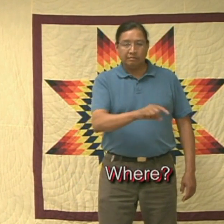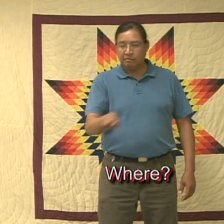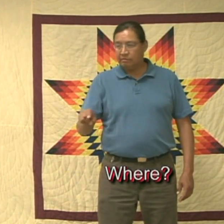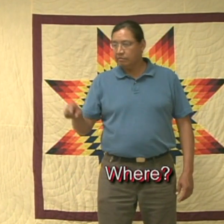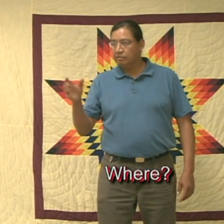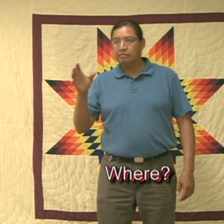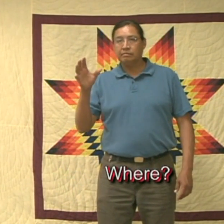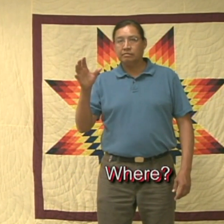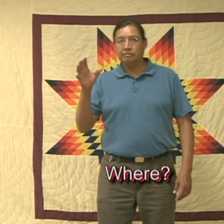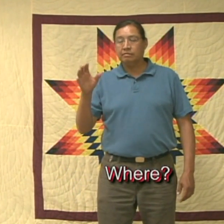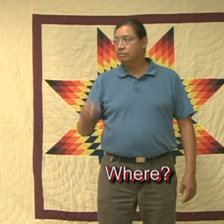Duke dead.